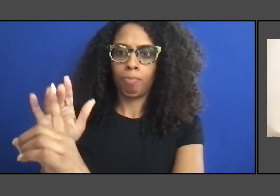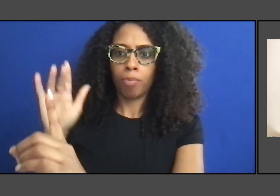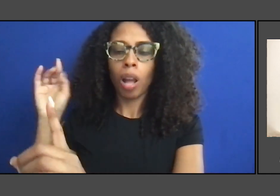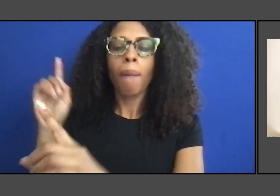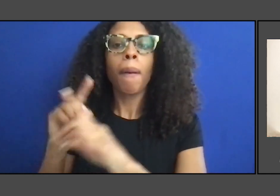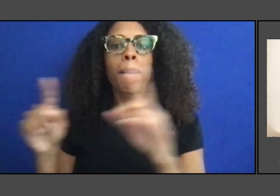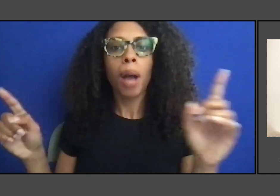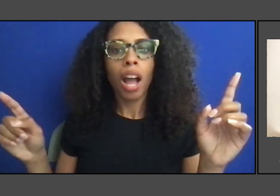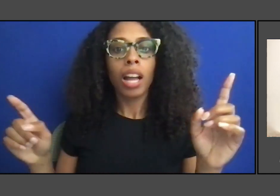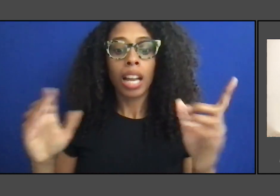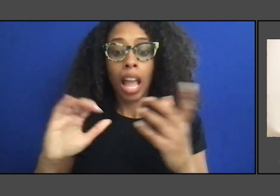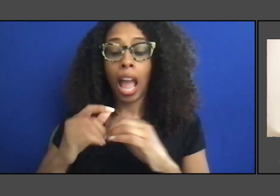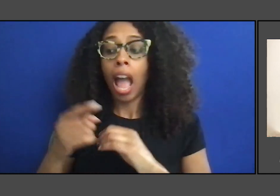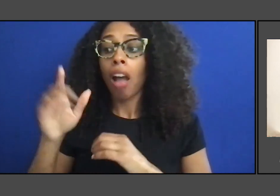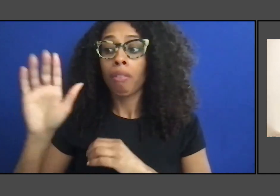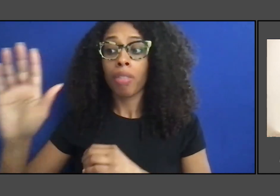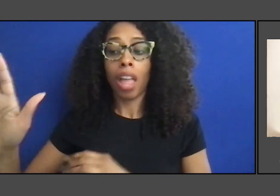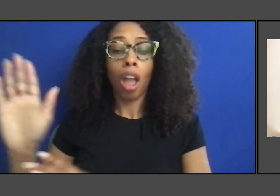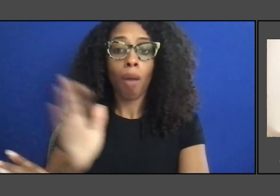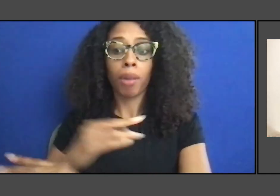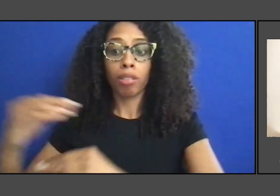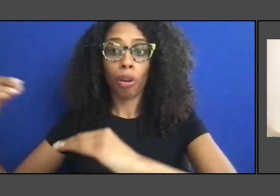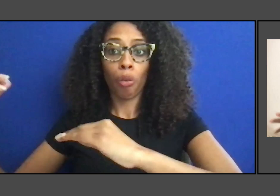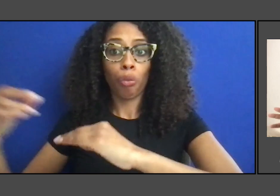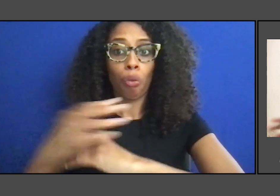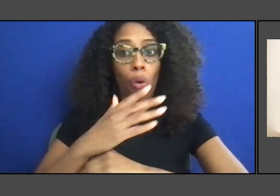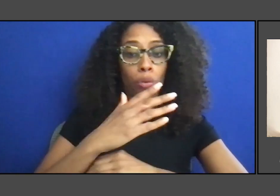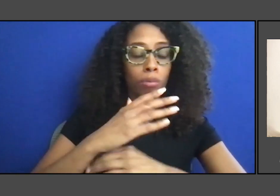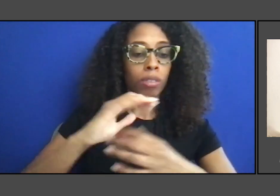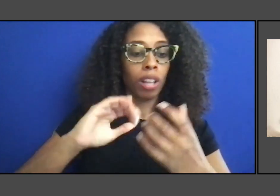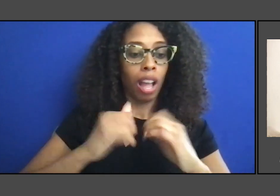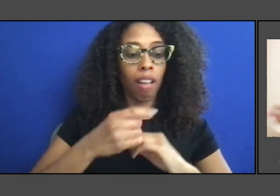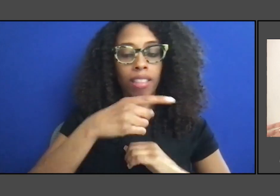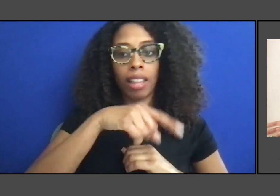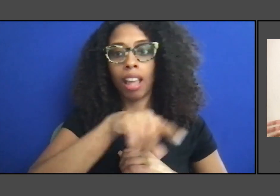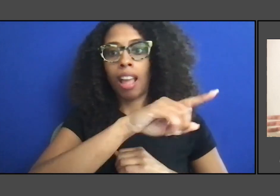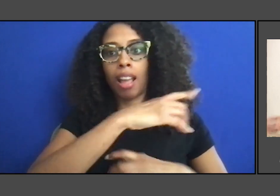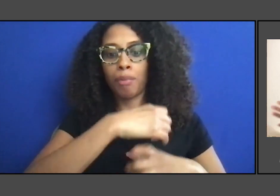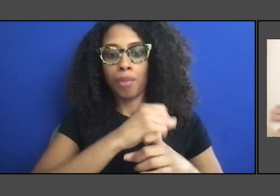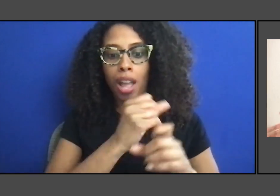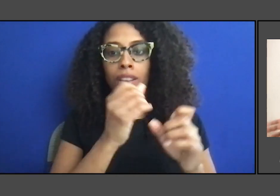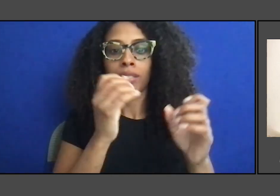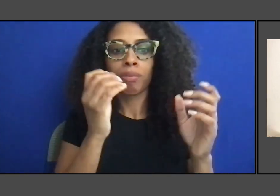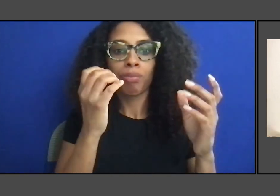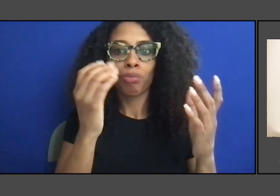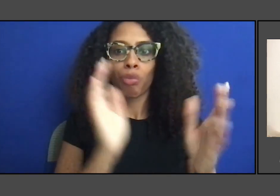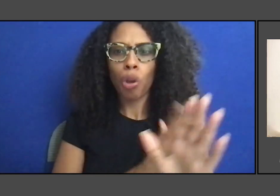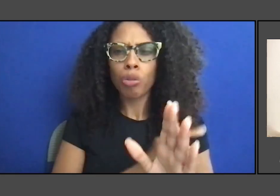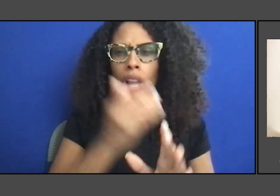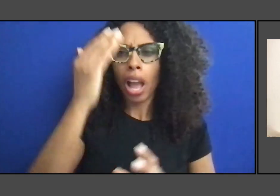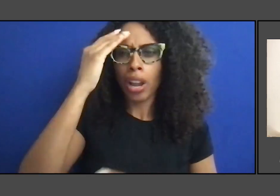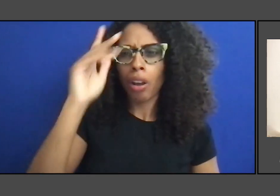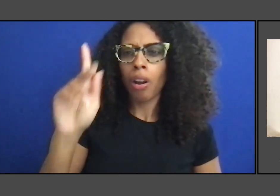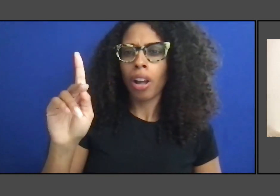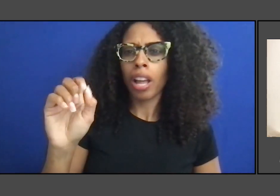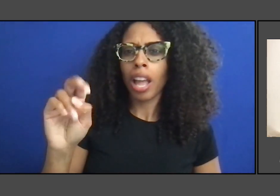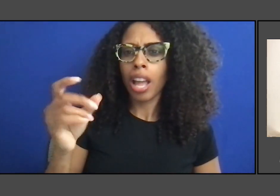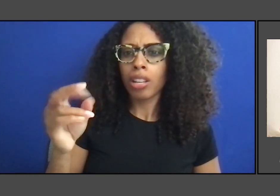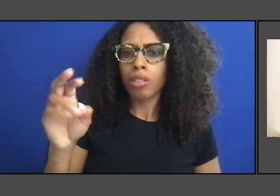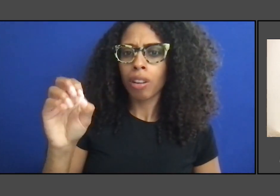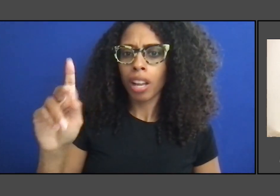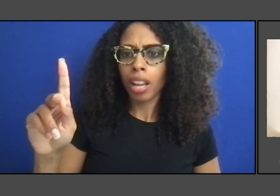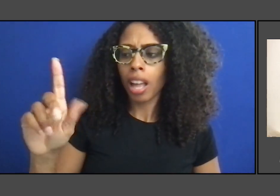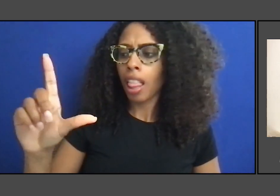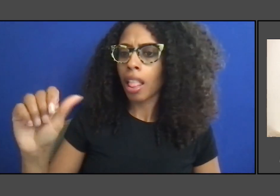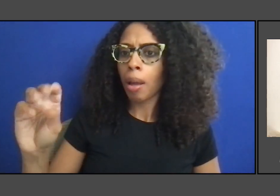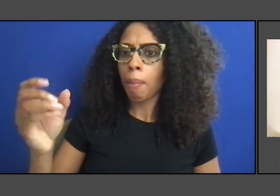making would be fascinating. I mean, I know that Kendrick listens to the music, but just the